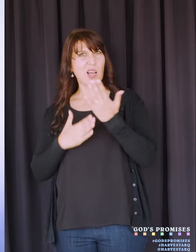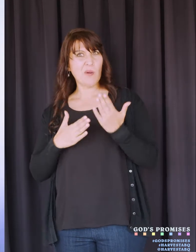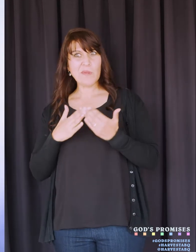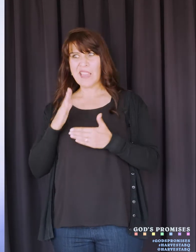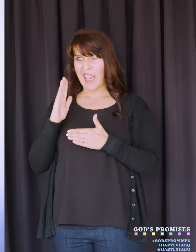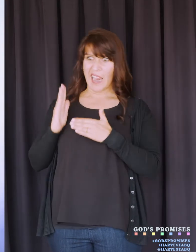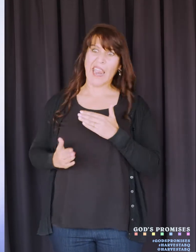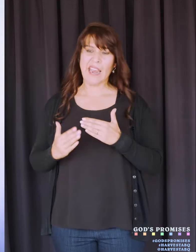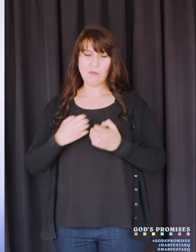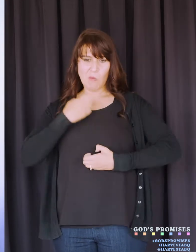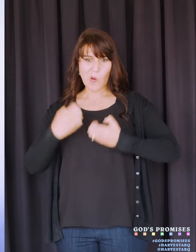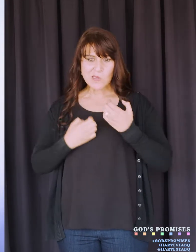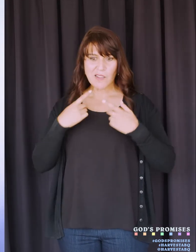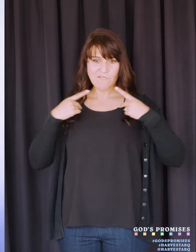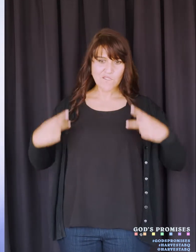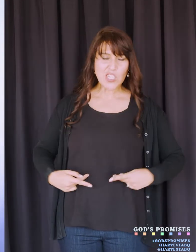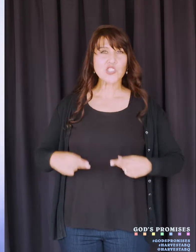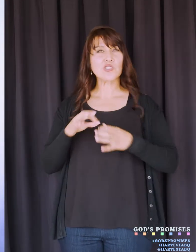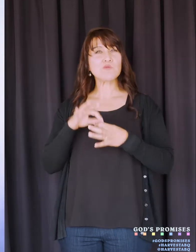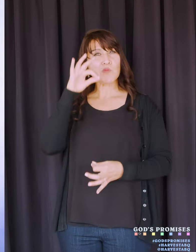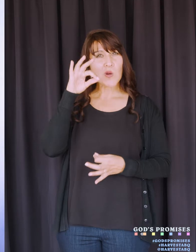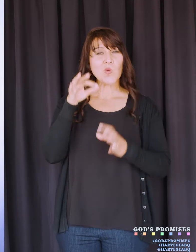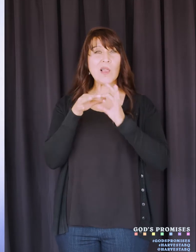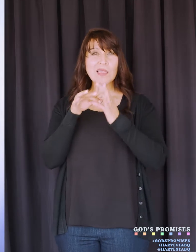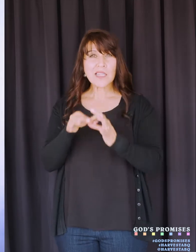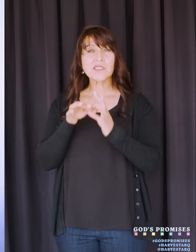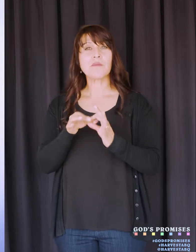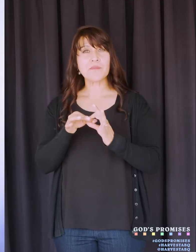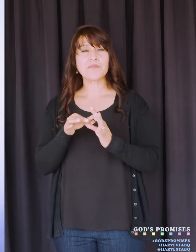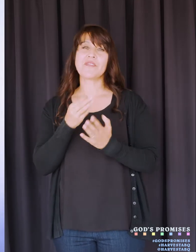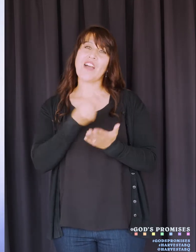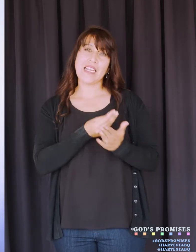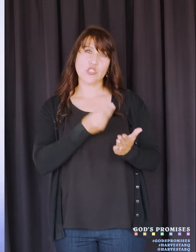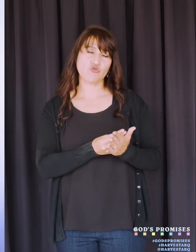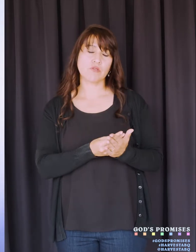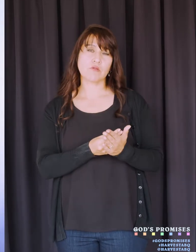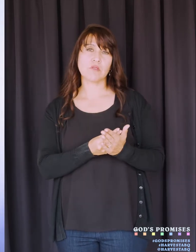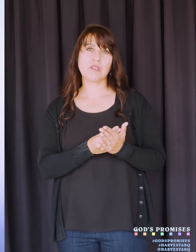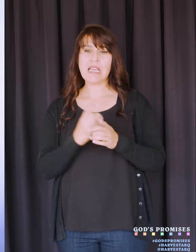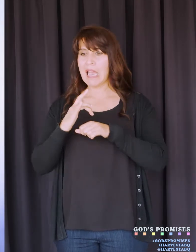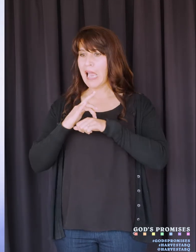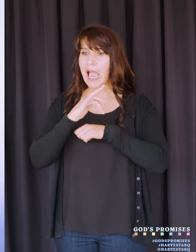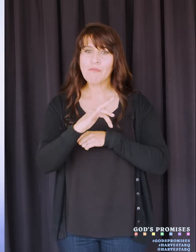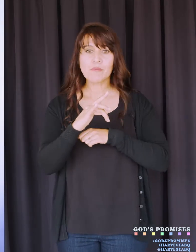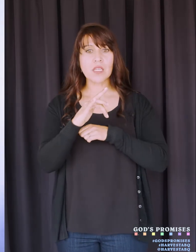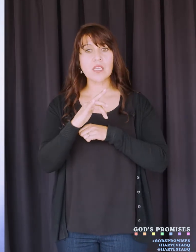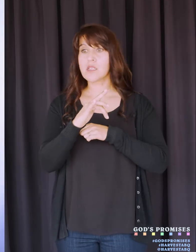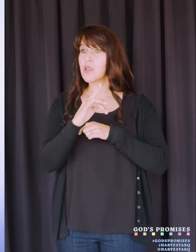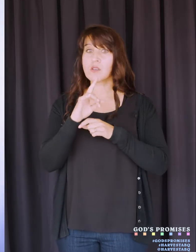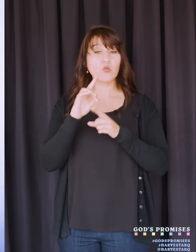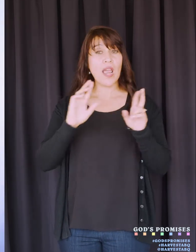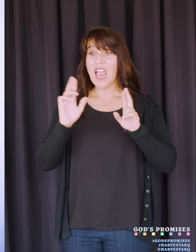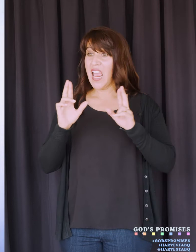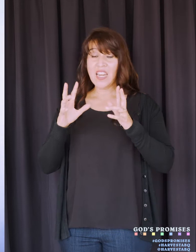end, emotionally, physically, spiritually, relationally, and financially. Empty and headed for a